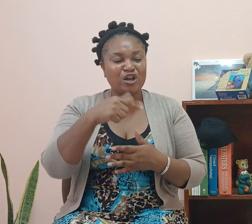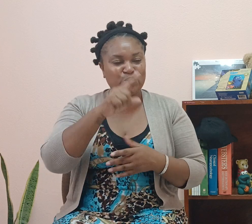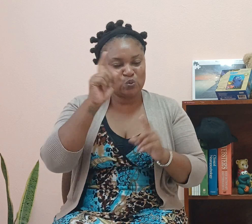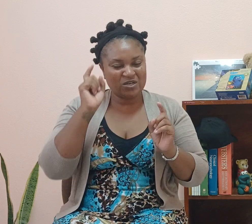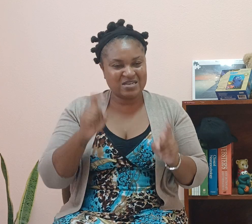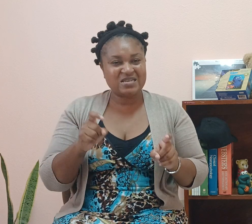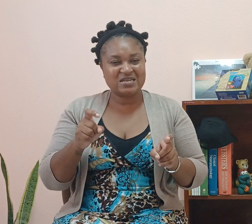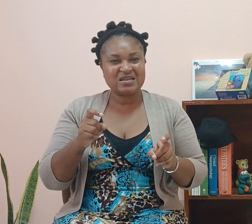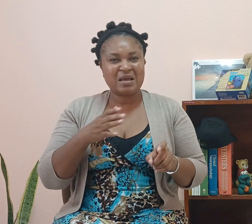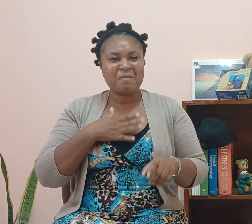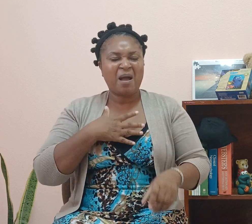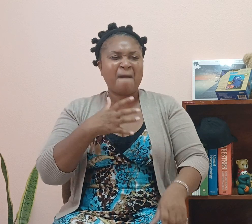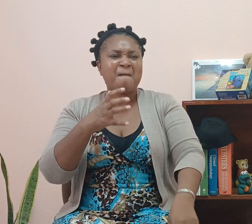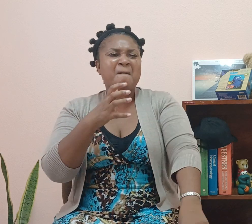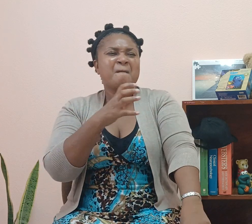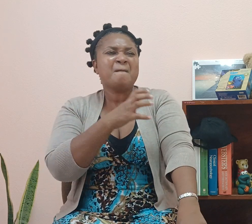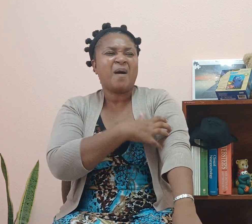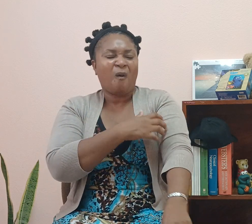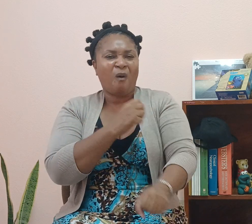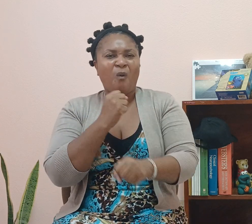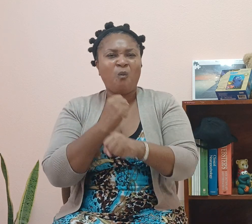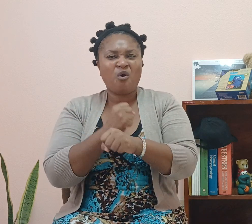My power works best in weakness.